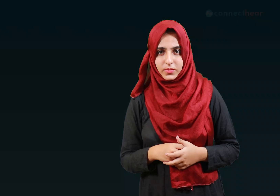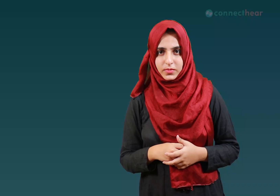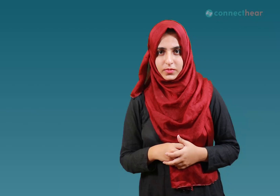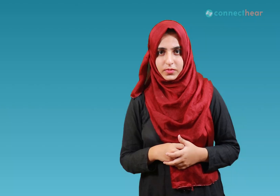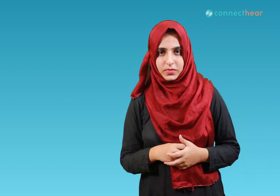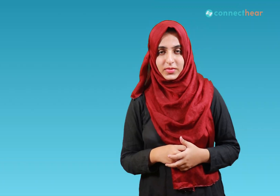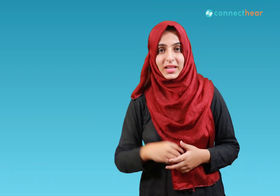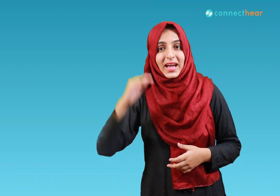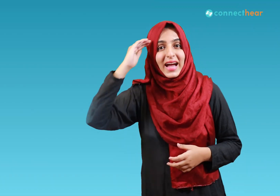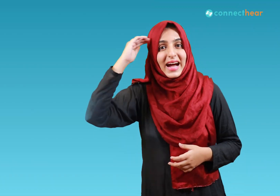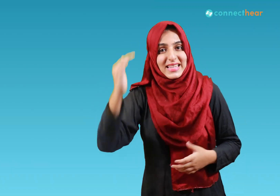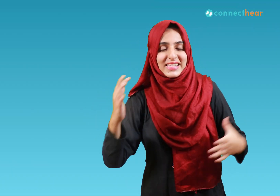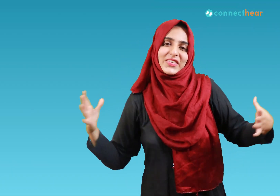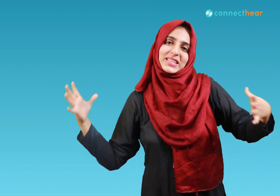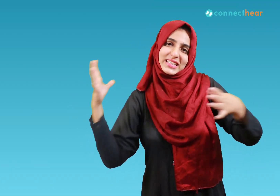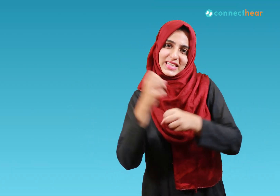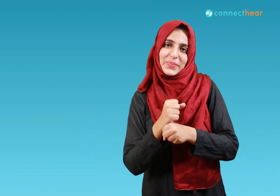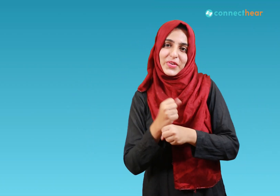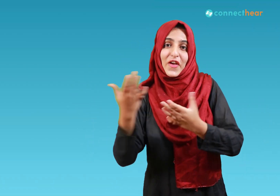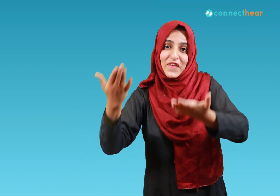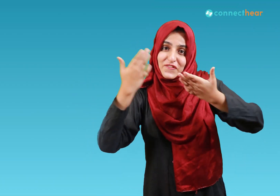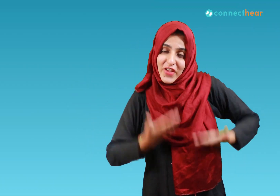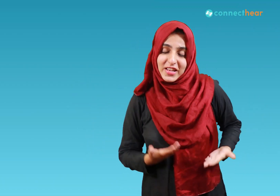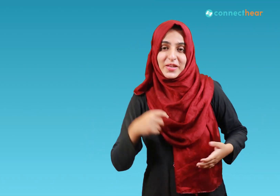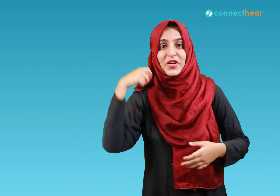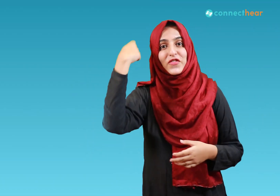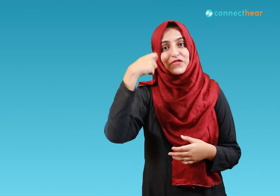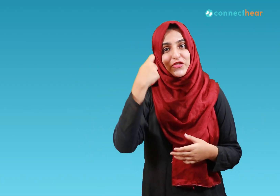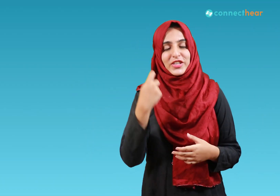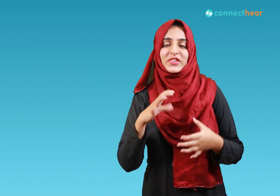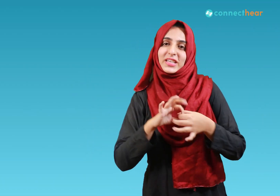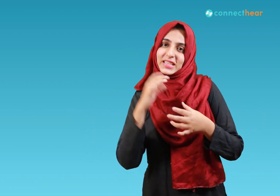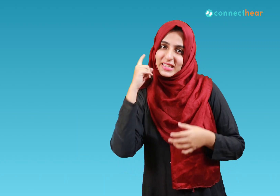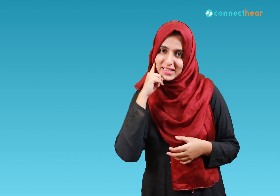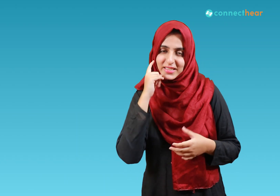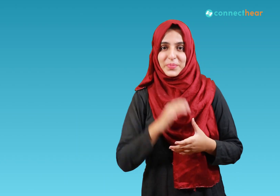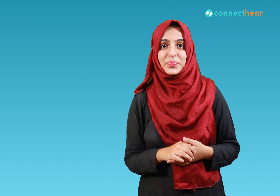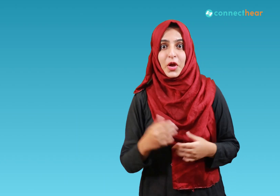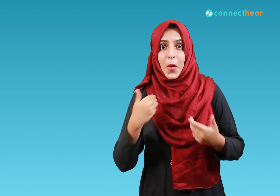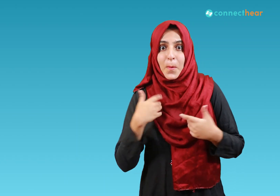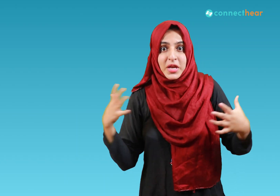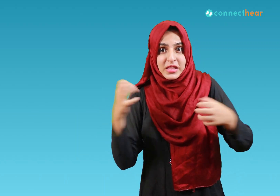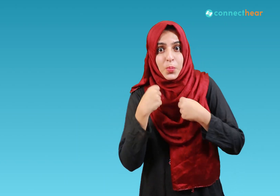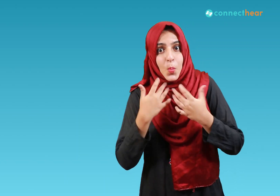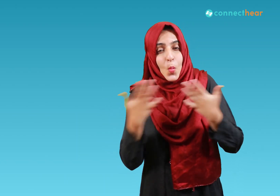assalamu alaikum everyone and welcome back to yet another video guys we are very close to 5,000 subscribers